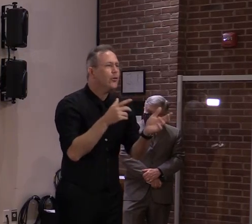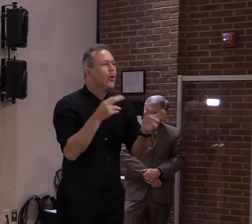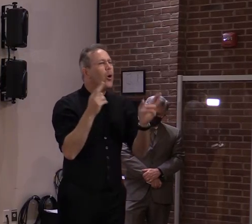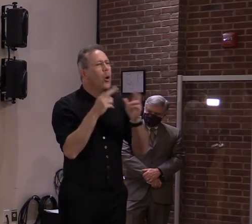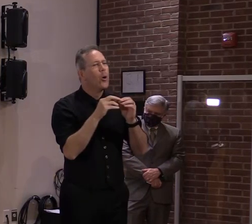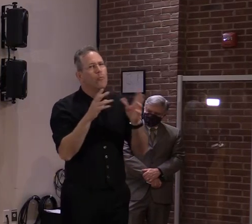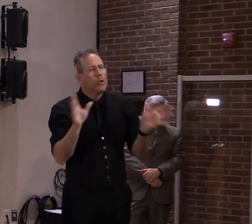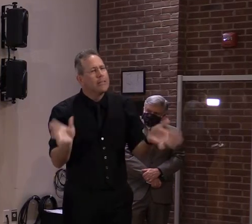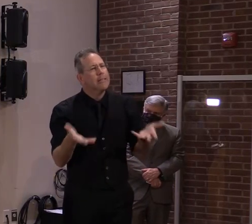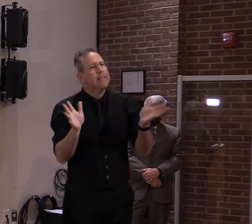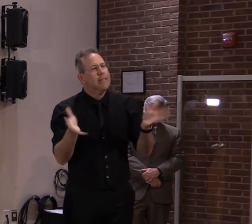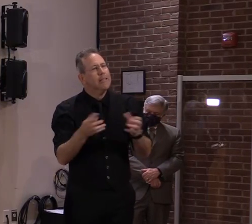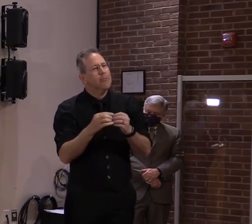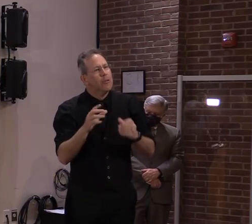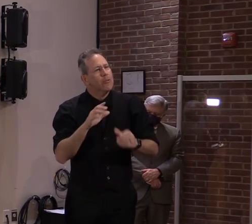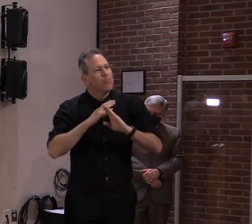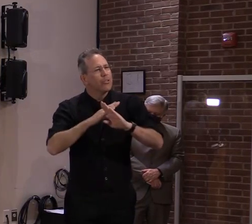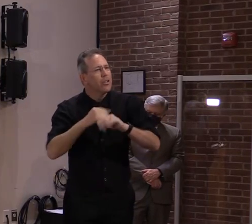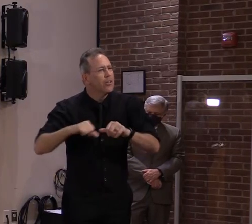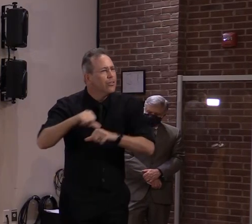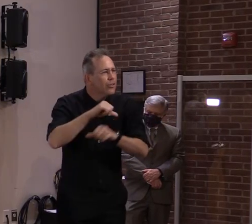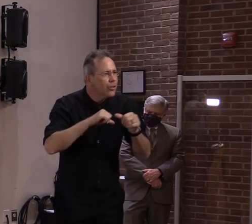extra step. And